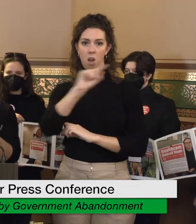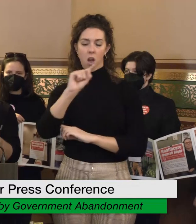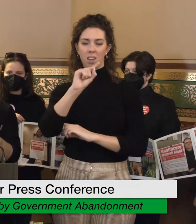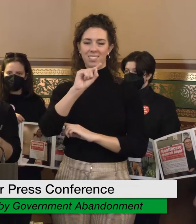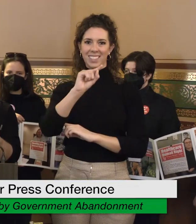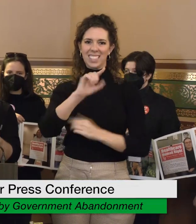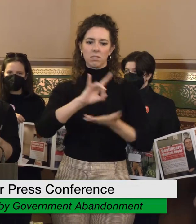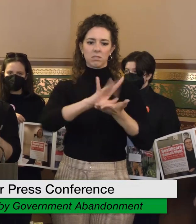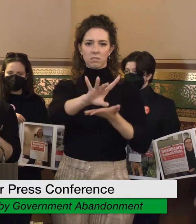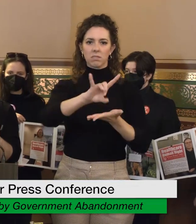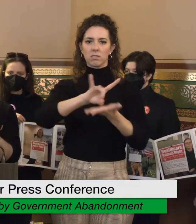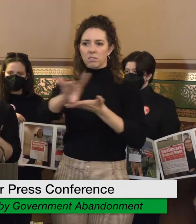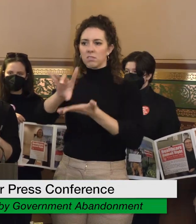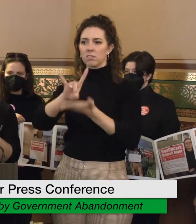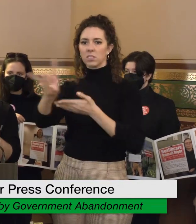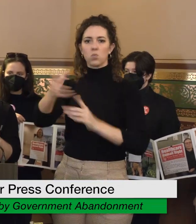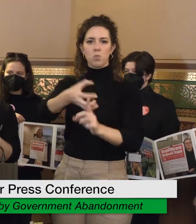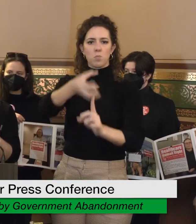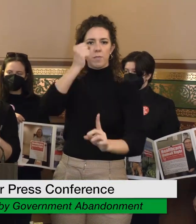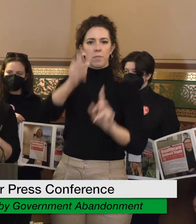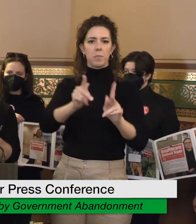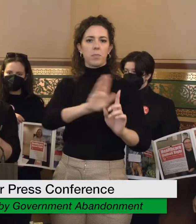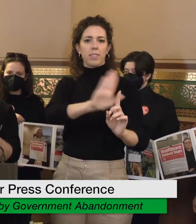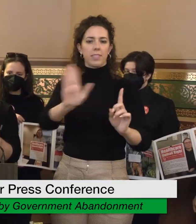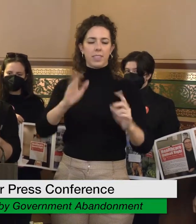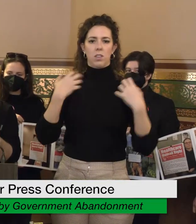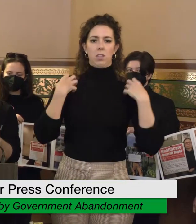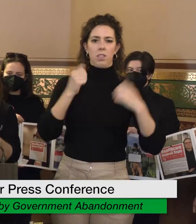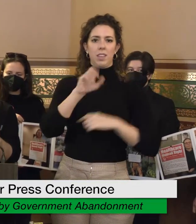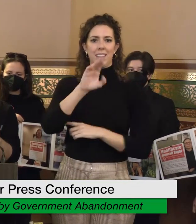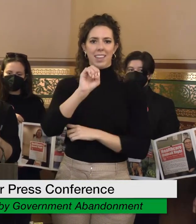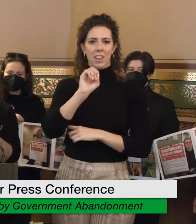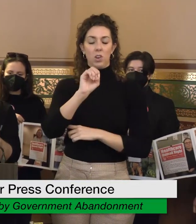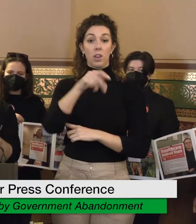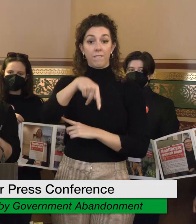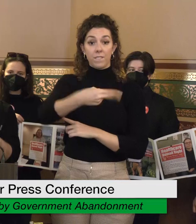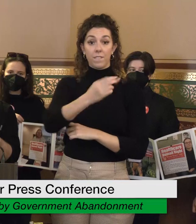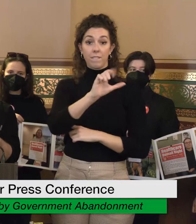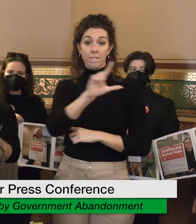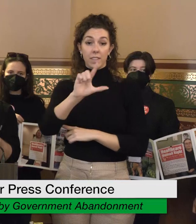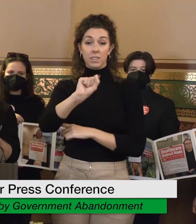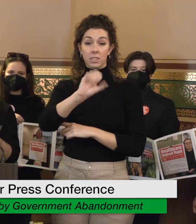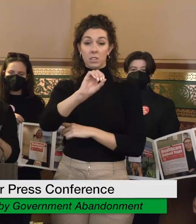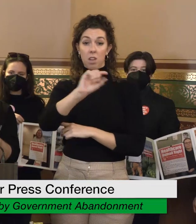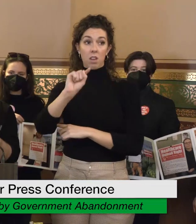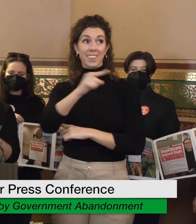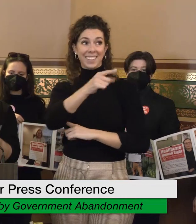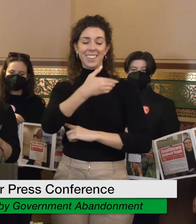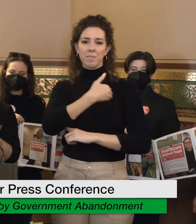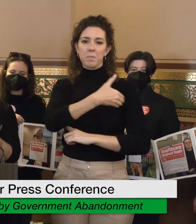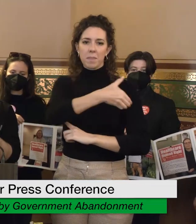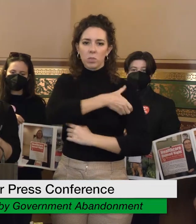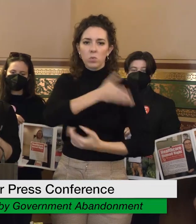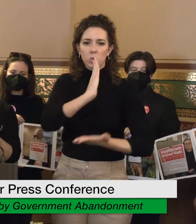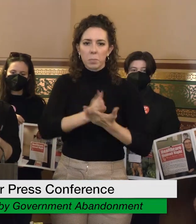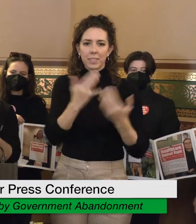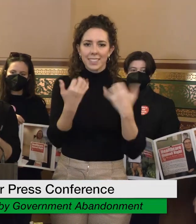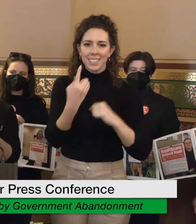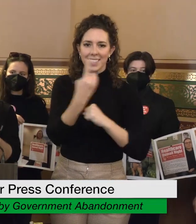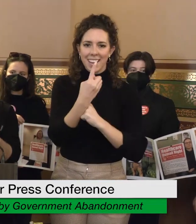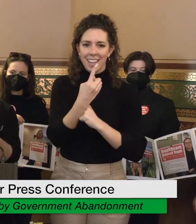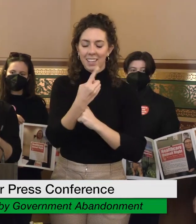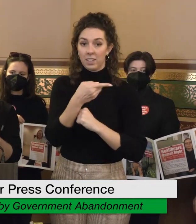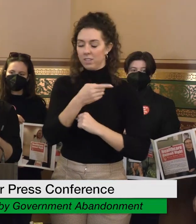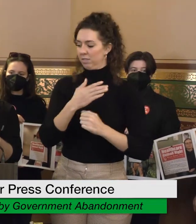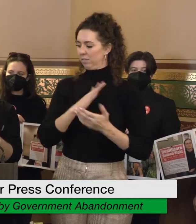care. And as the chief executive of our state, Phil Scott has the power to stop this today. I'm holding a